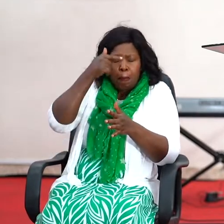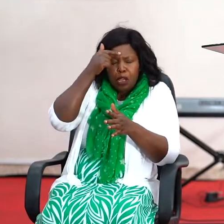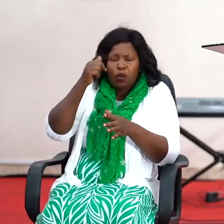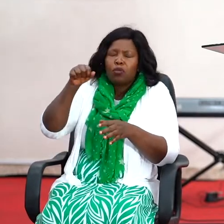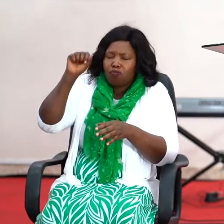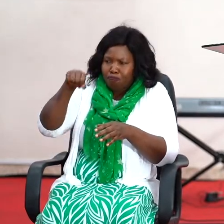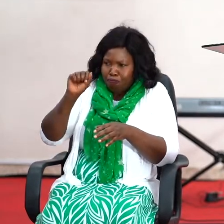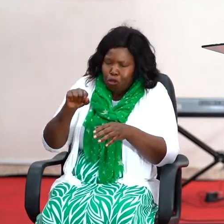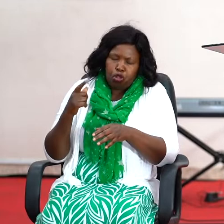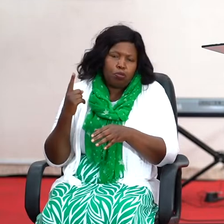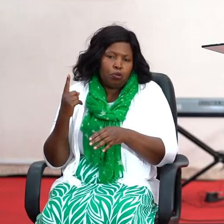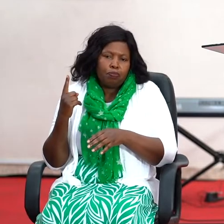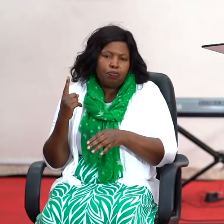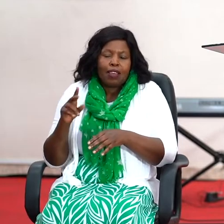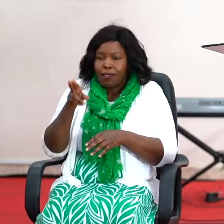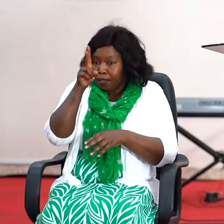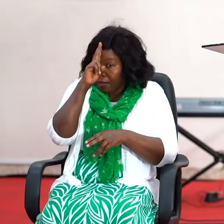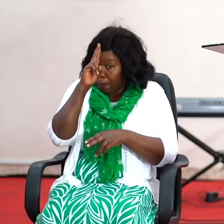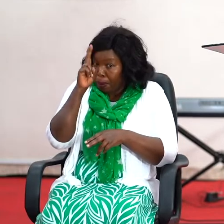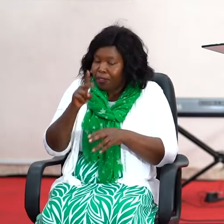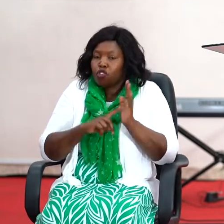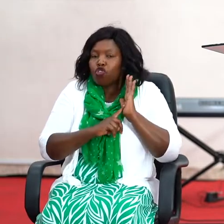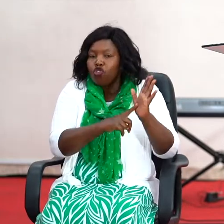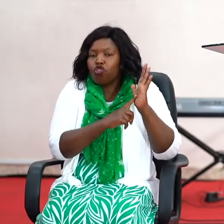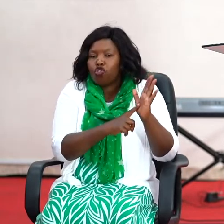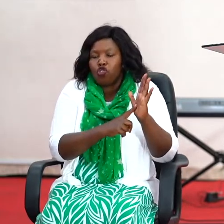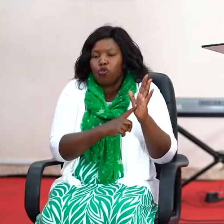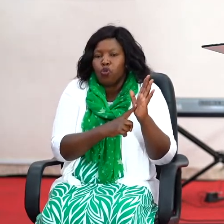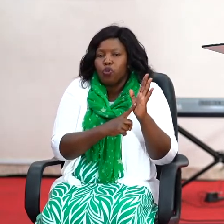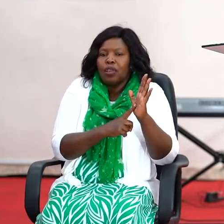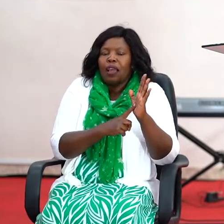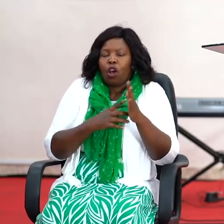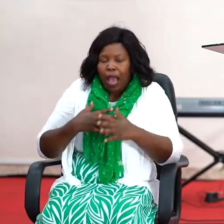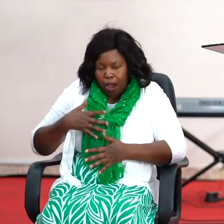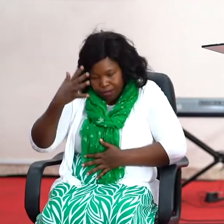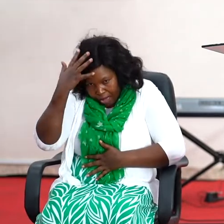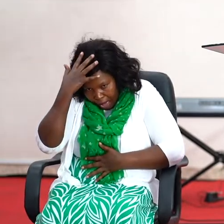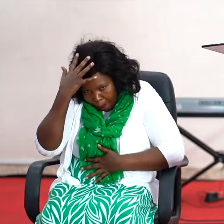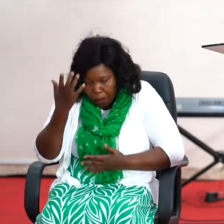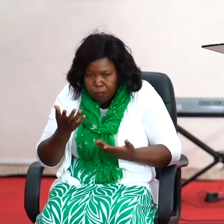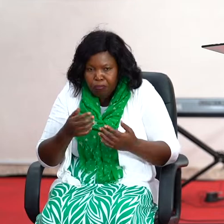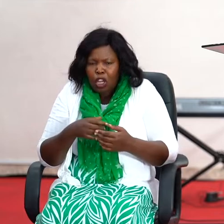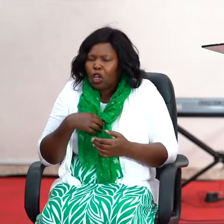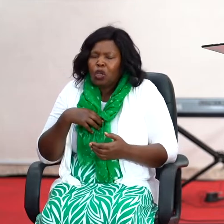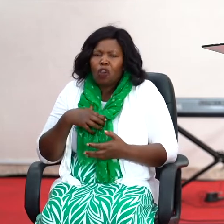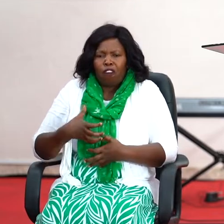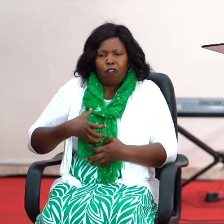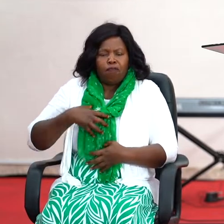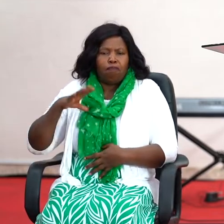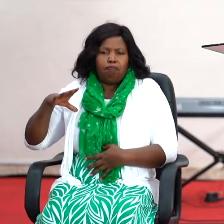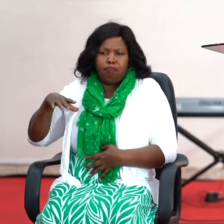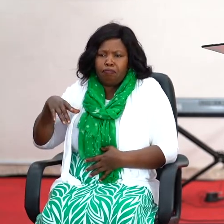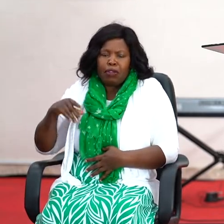he's able. And this soldier, he demonstrated humility. He was not an arrogant man. He was